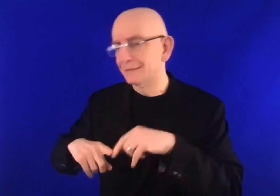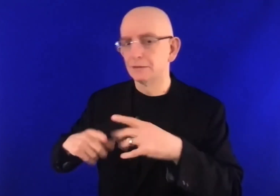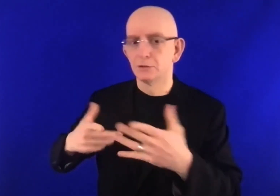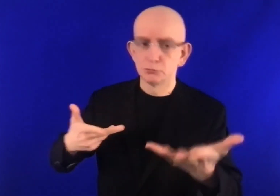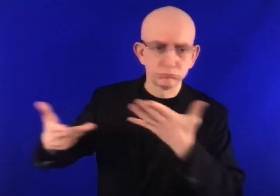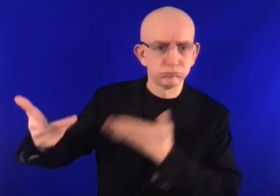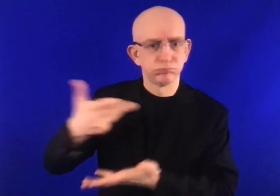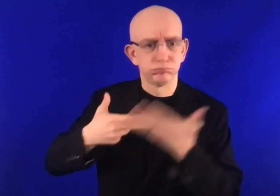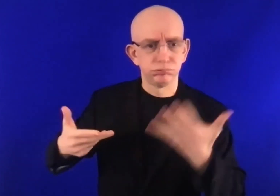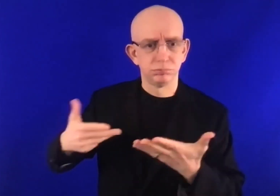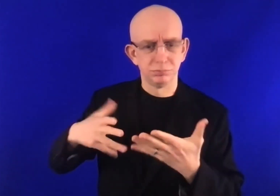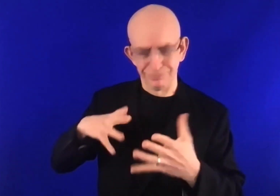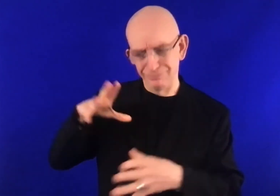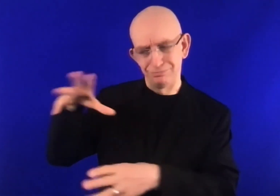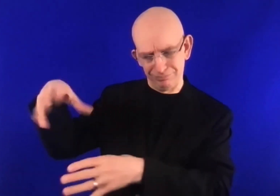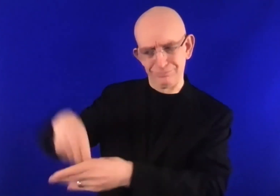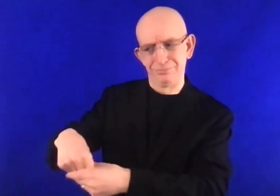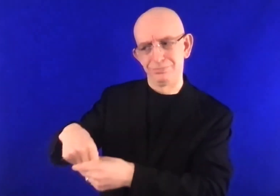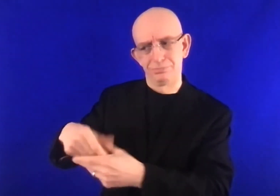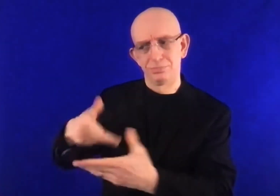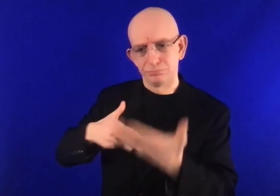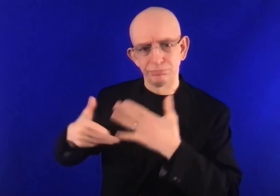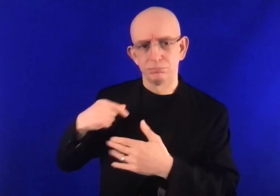position in order to change perceptions